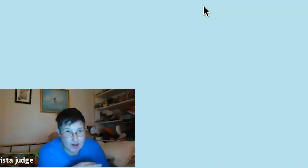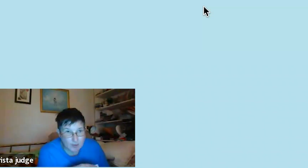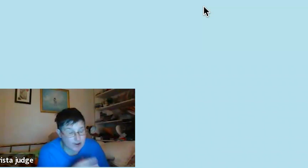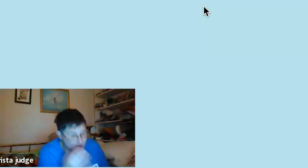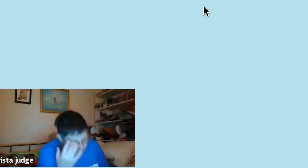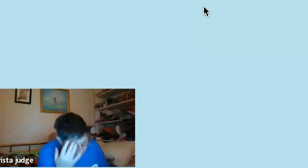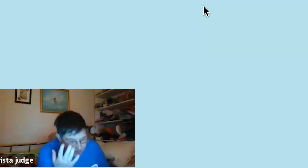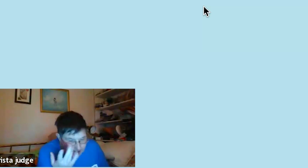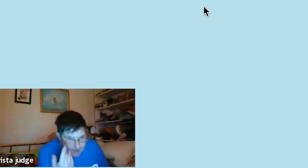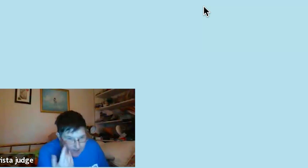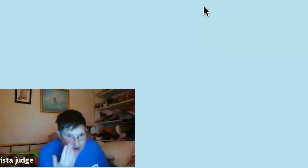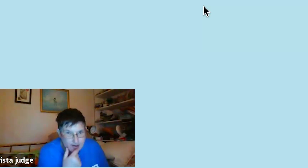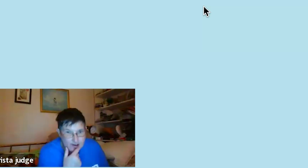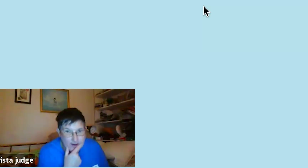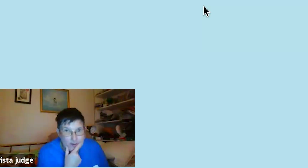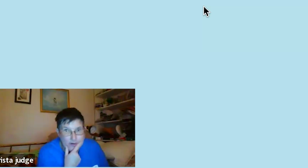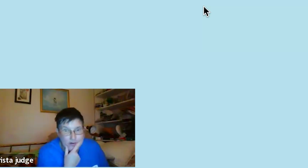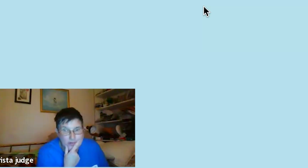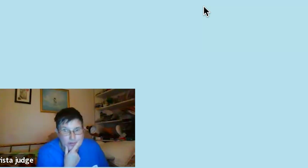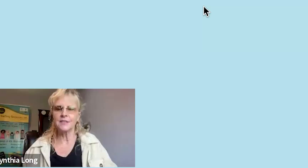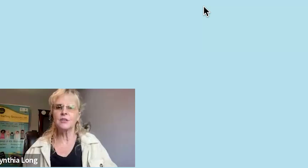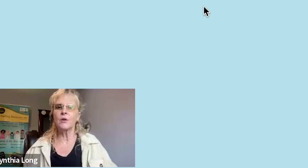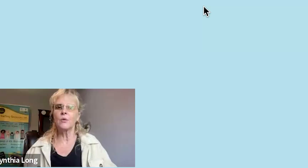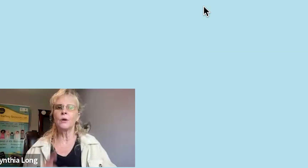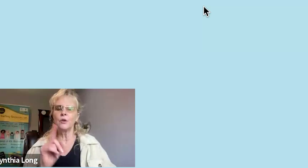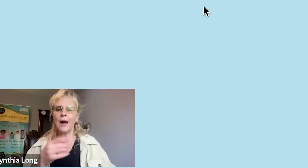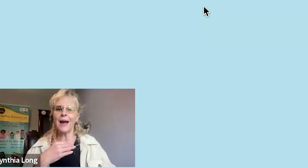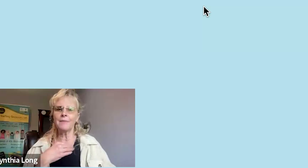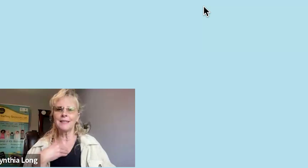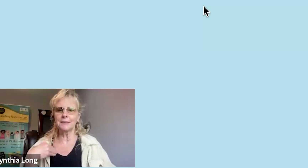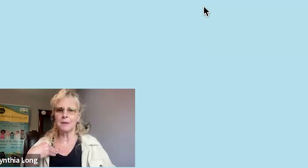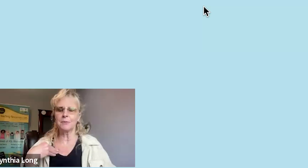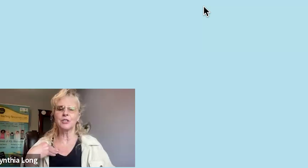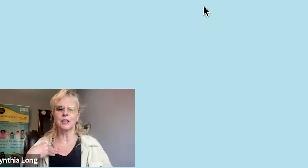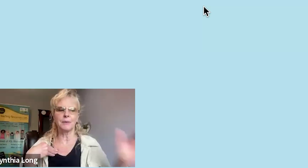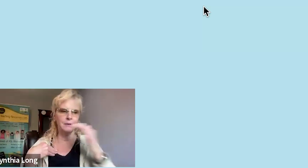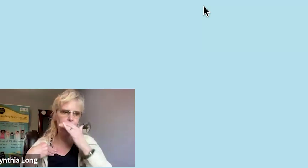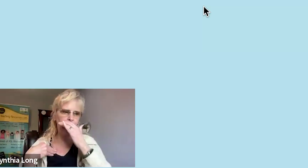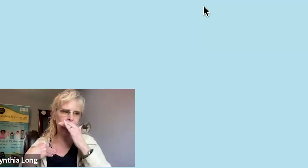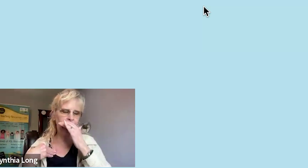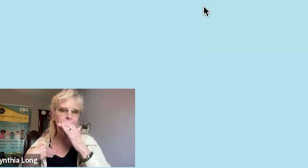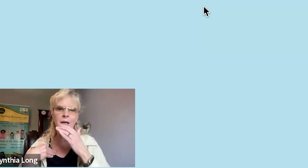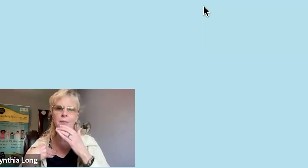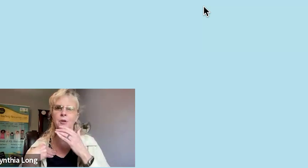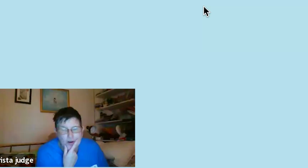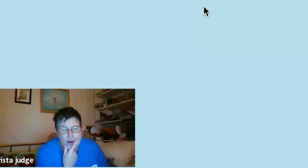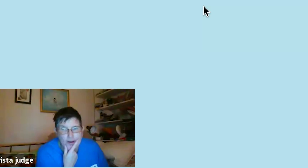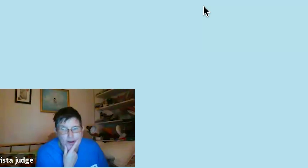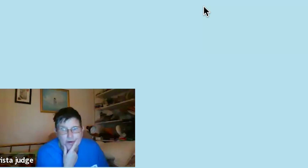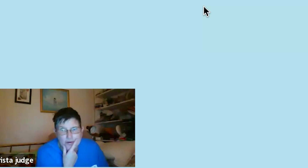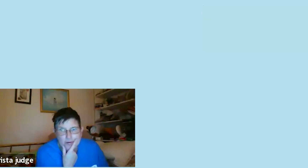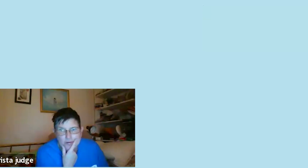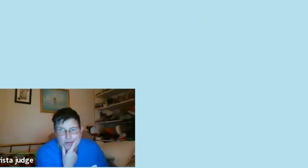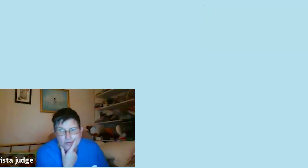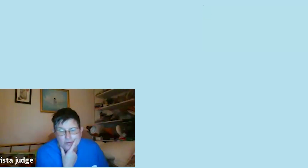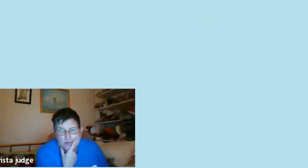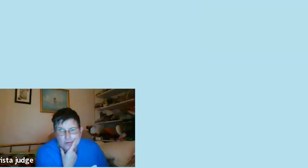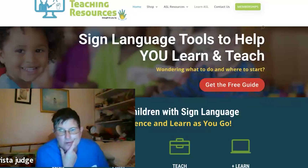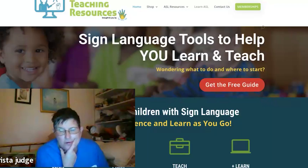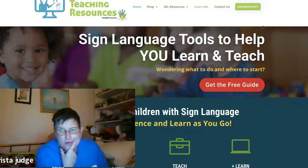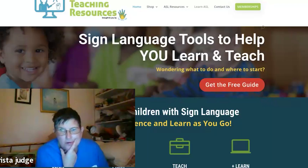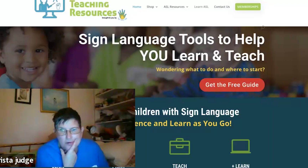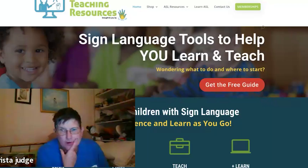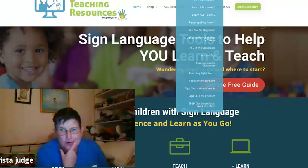money separately, and I'm like, okay, that makes sense now. yes, so when you have this membership, you'll be Okay. able to click